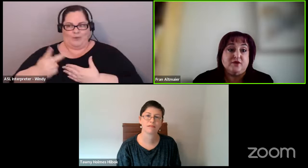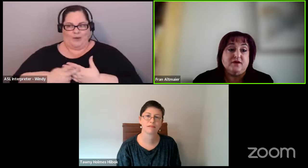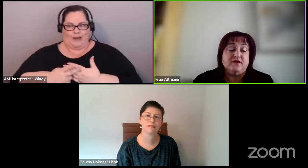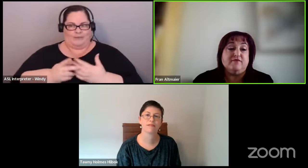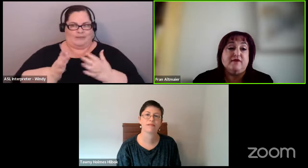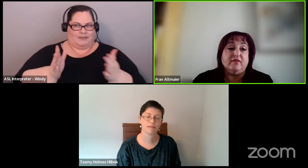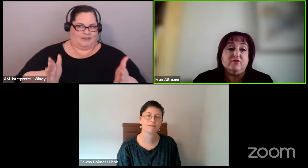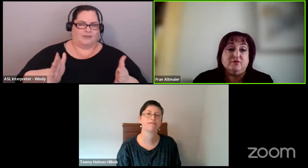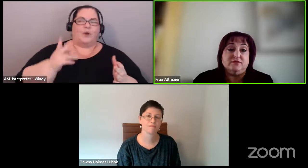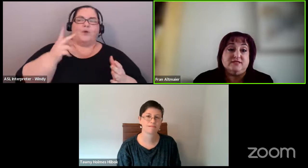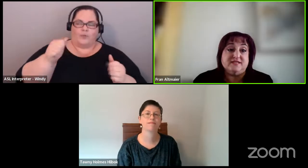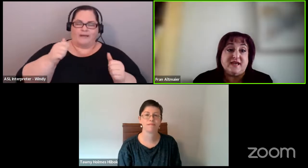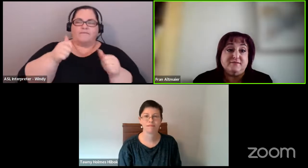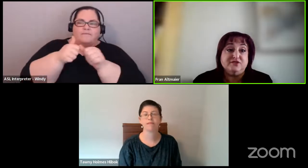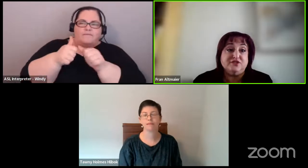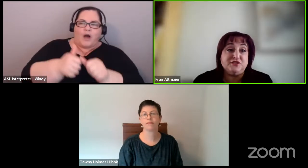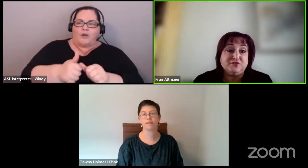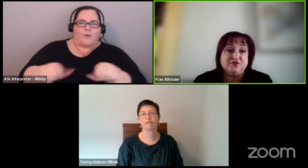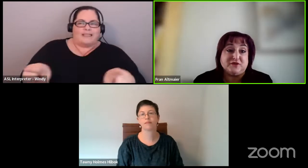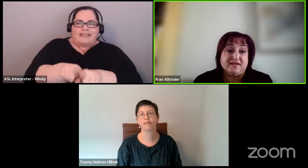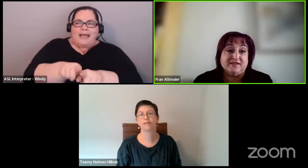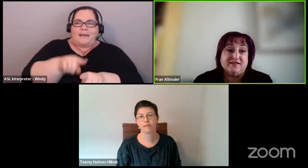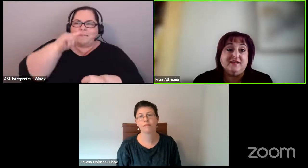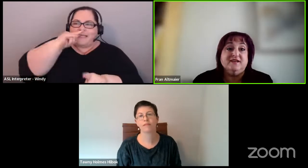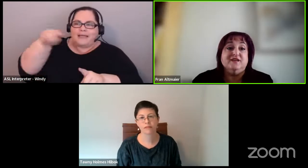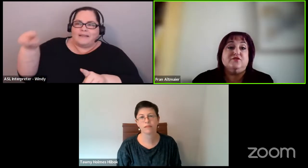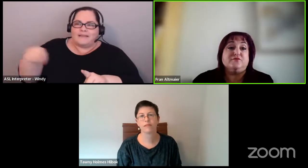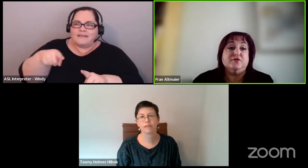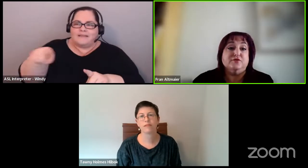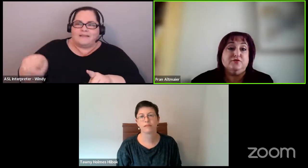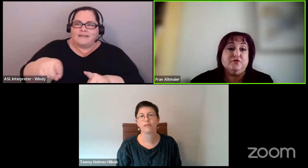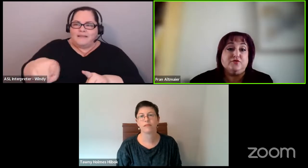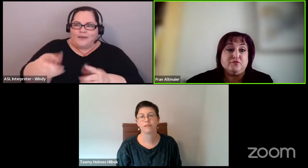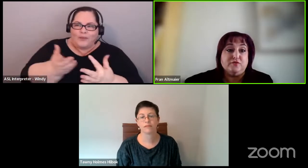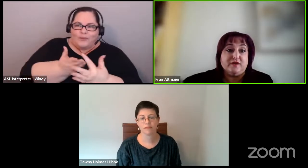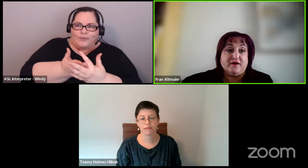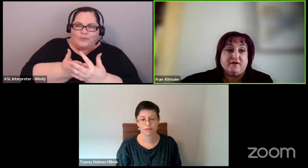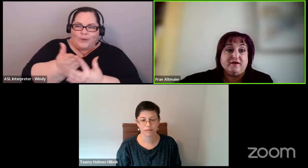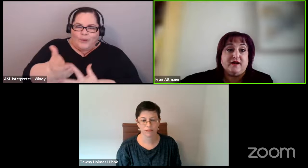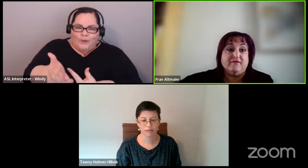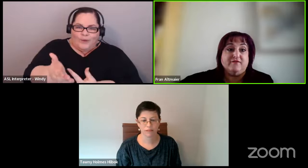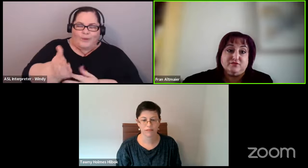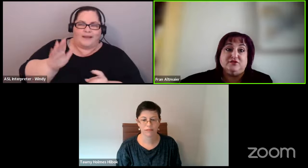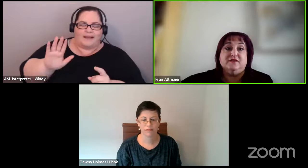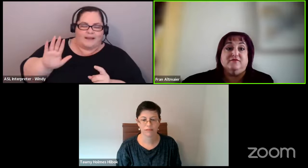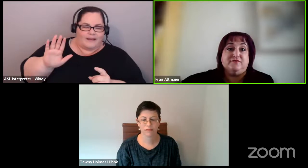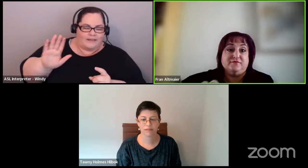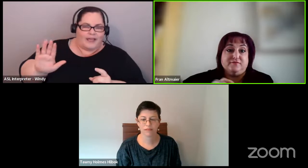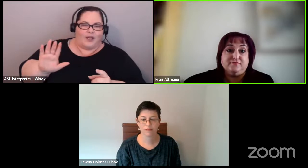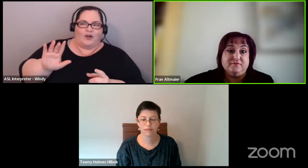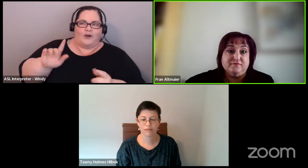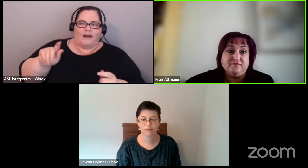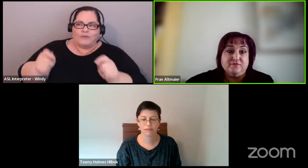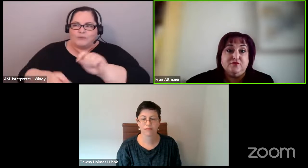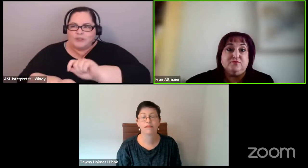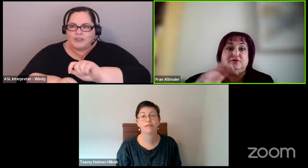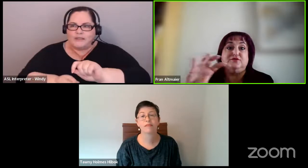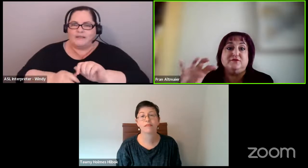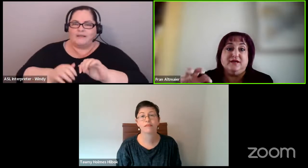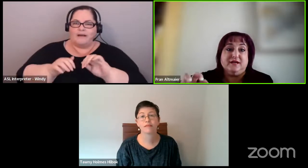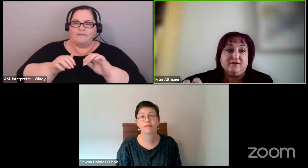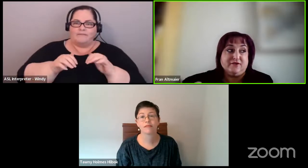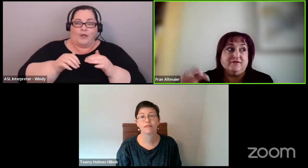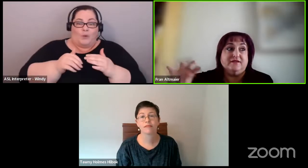so that you can follow those same children through their evolution of